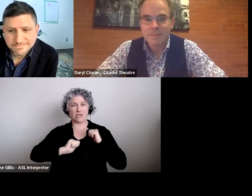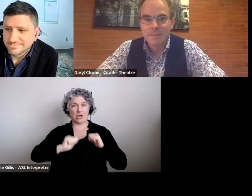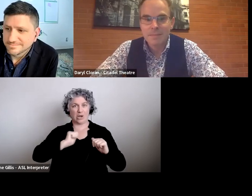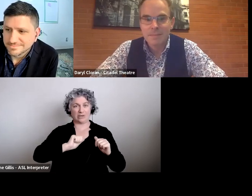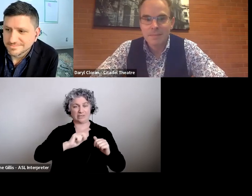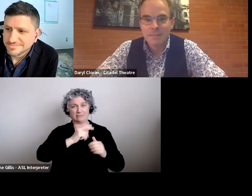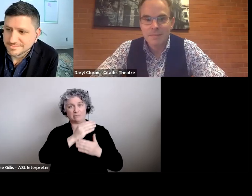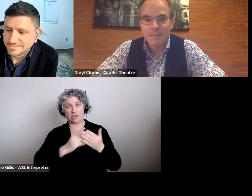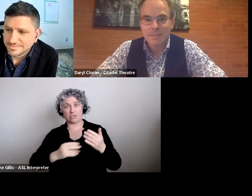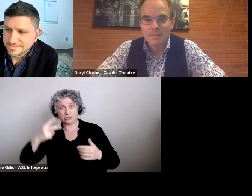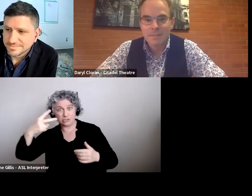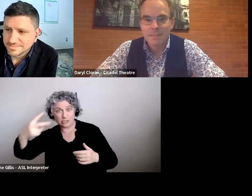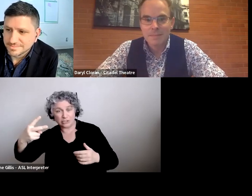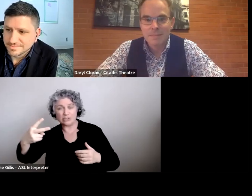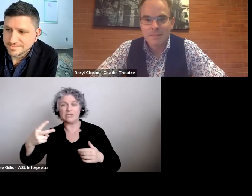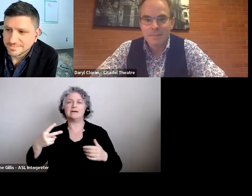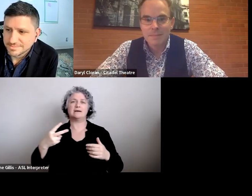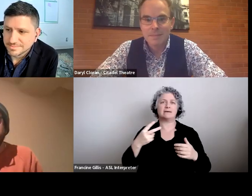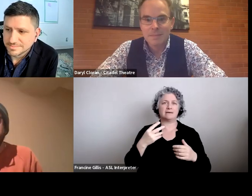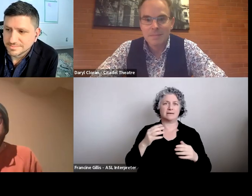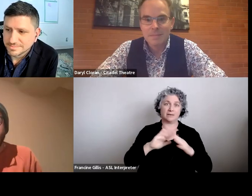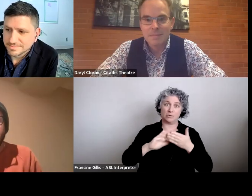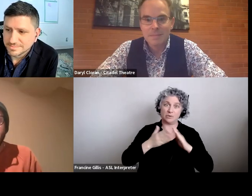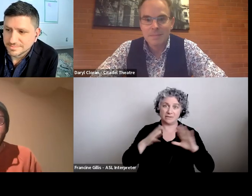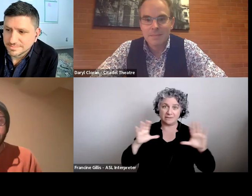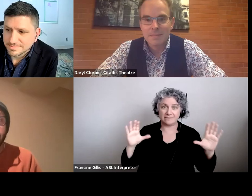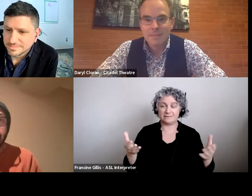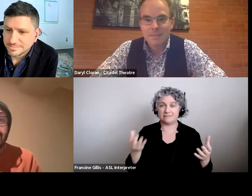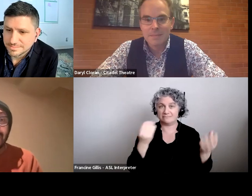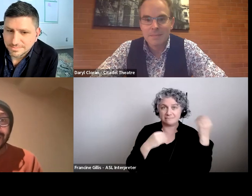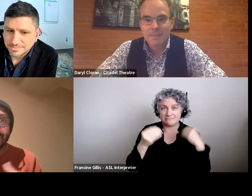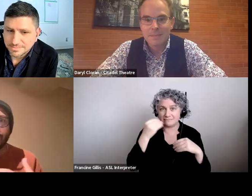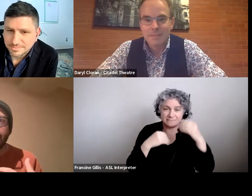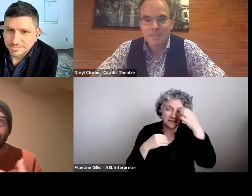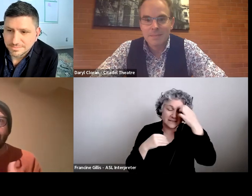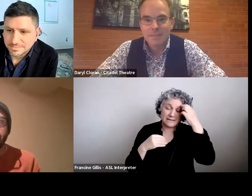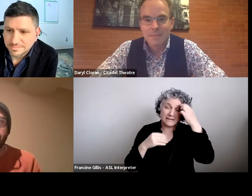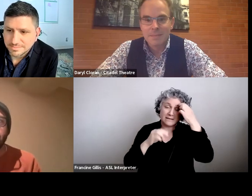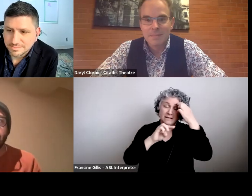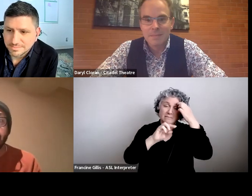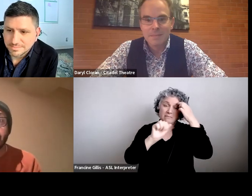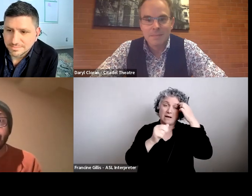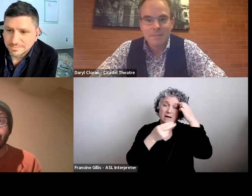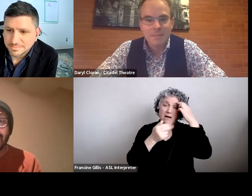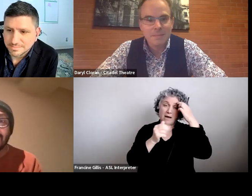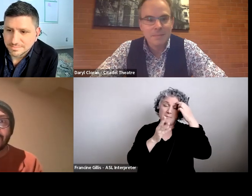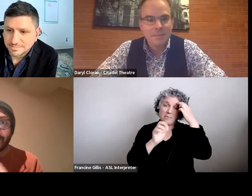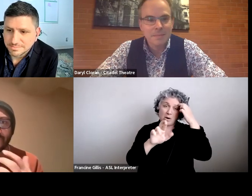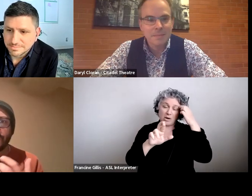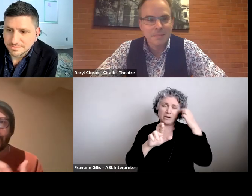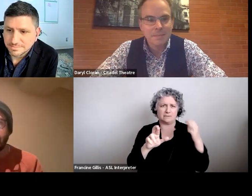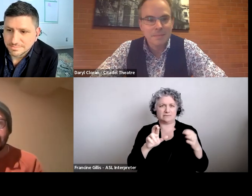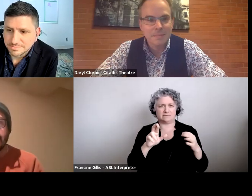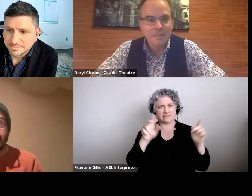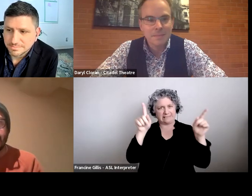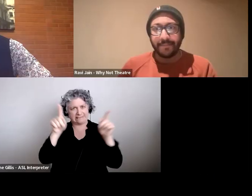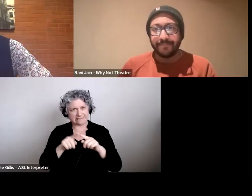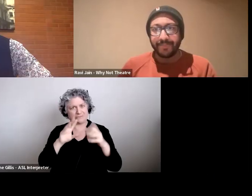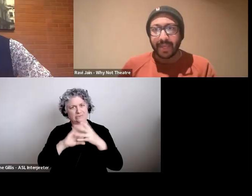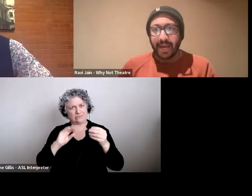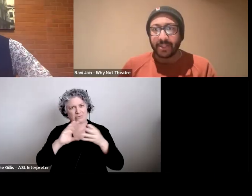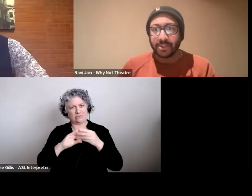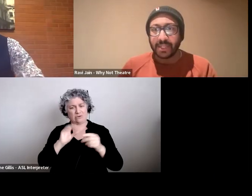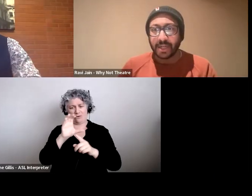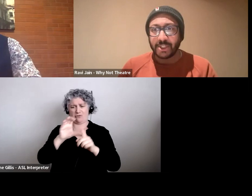eats together. Part of that is because Mahabharata is such a Indian story, and so much of the culture is through food.